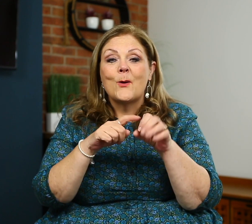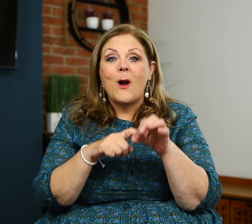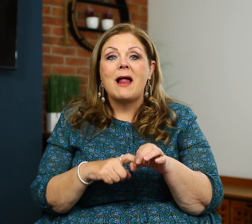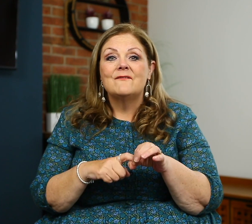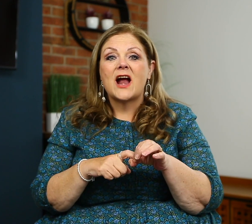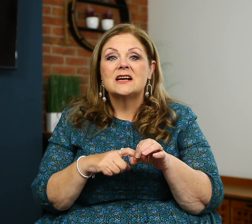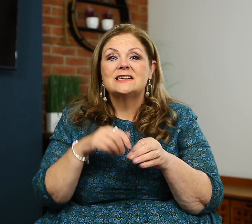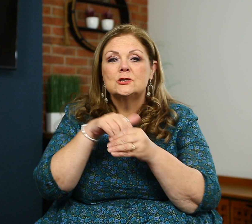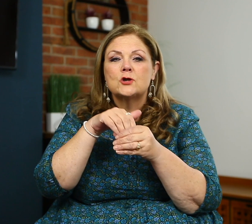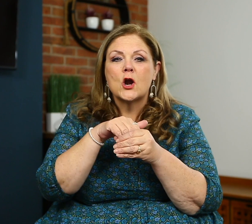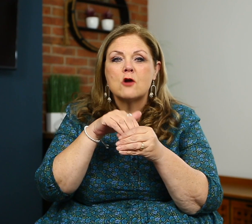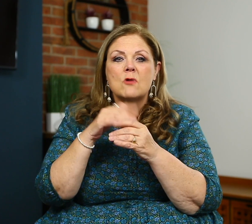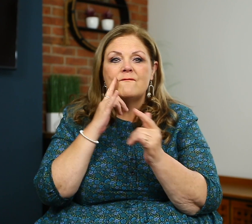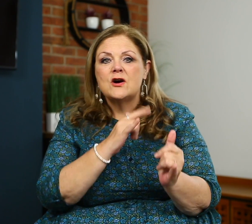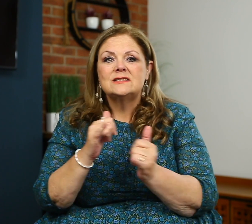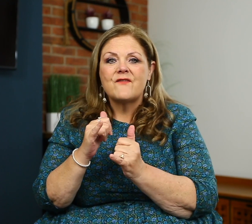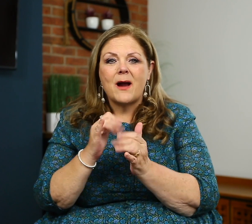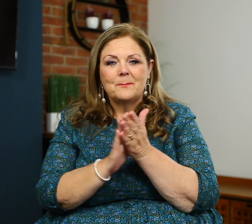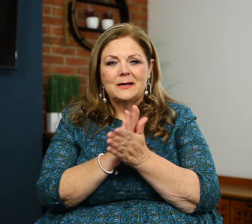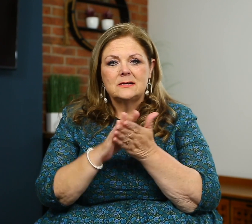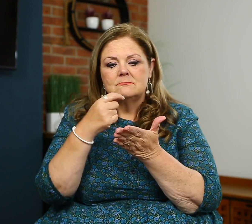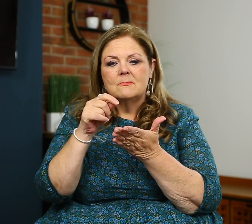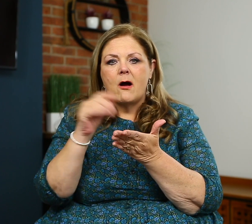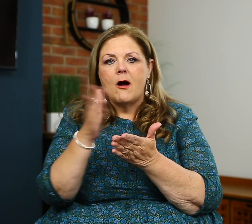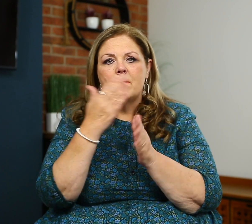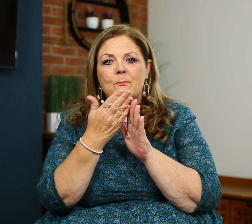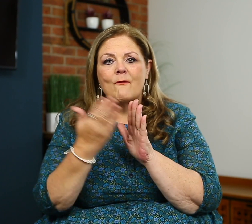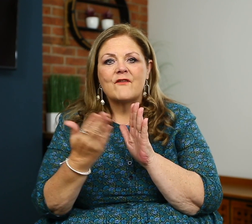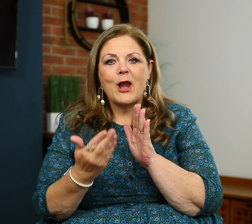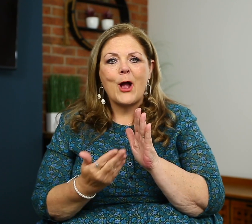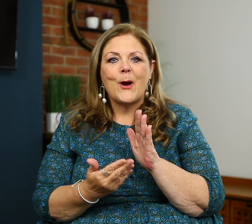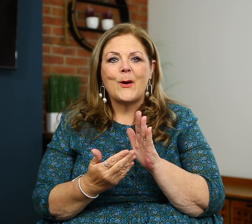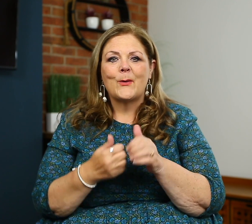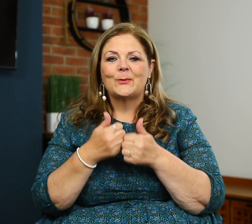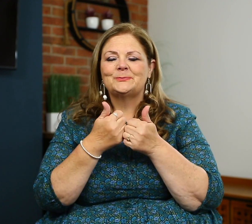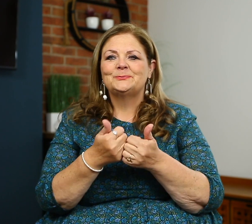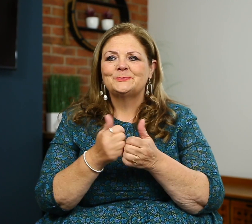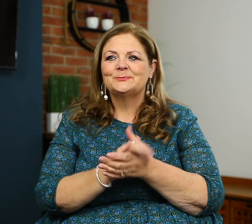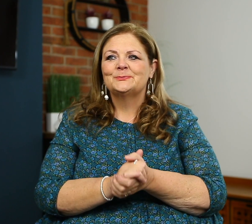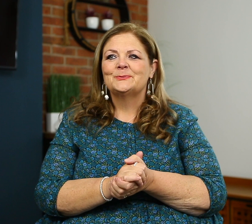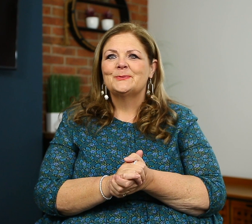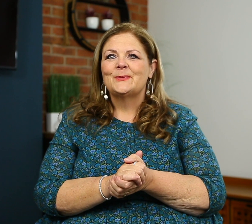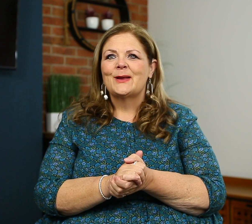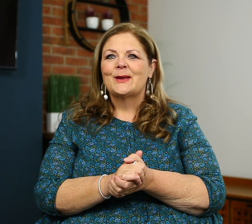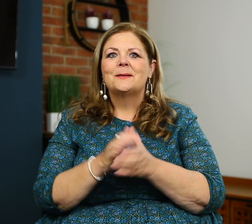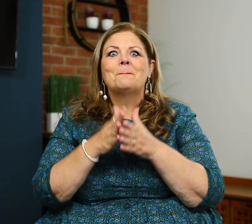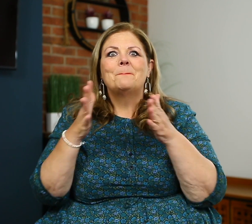qualified internal verifier, which means that I can check and verify portfolios. And just recently, actually, I've had a